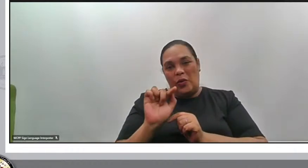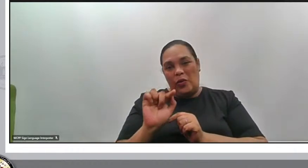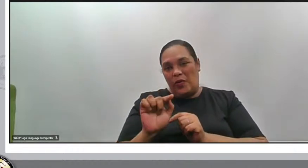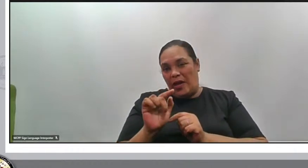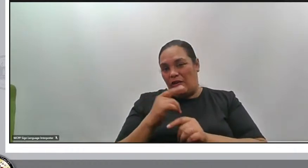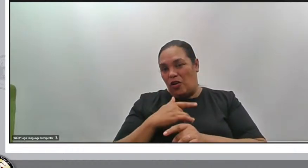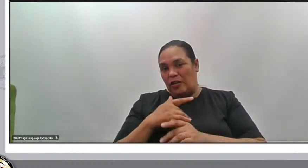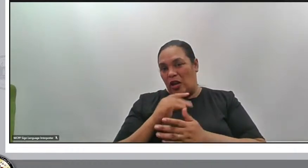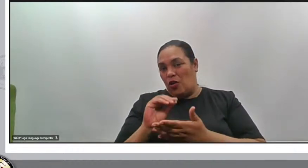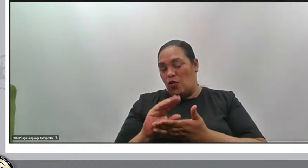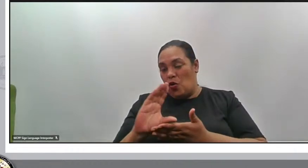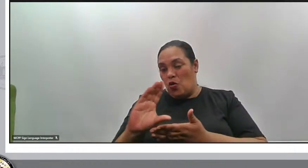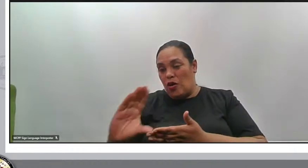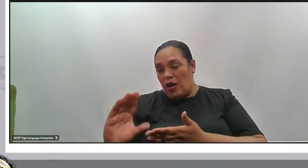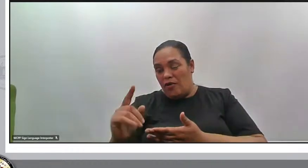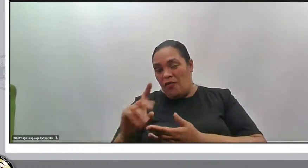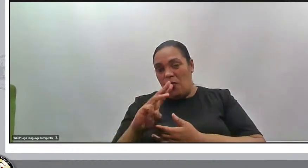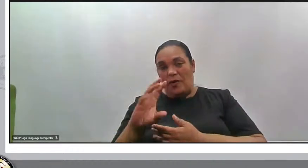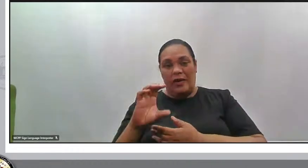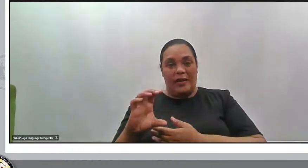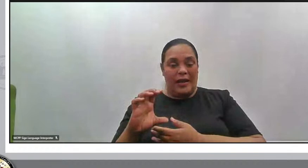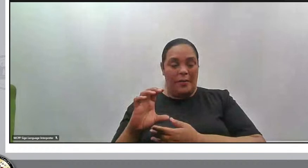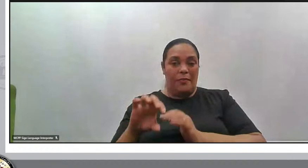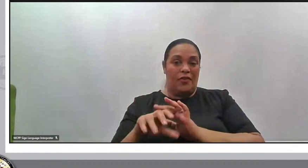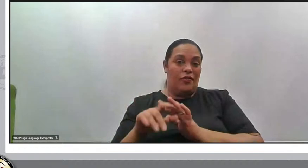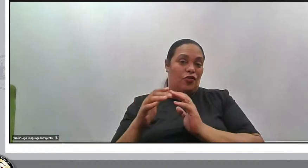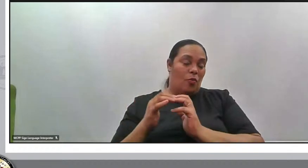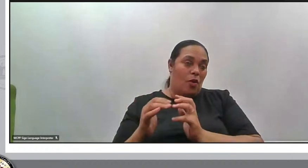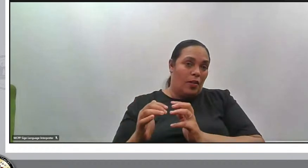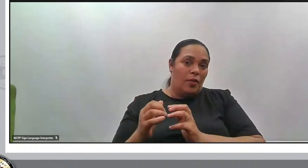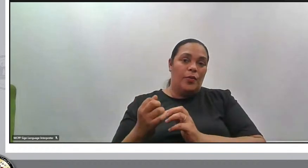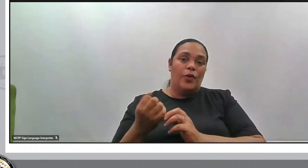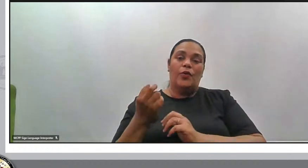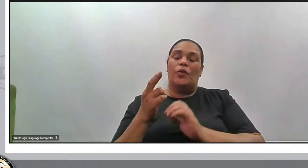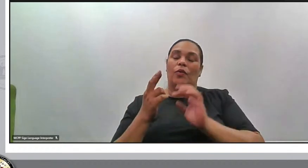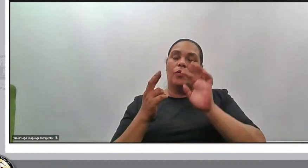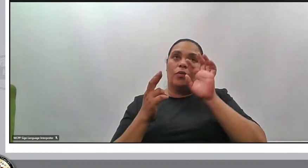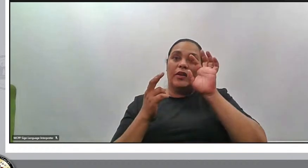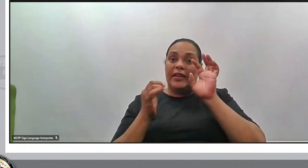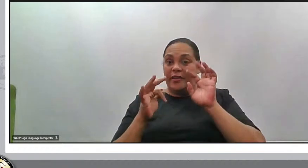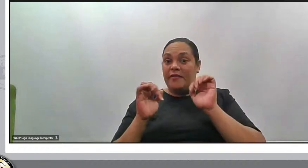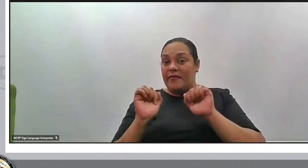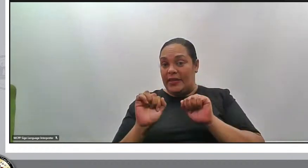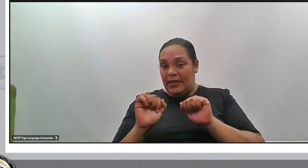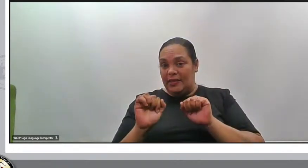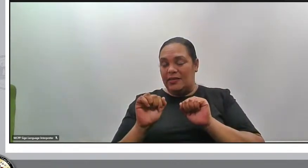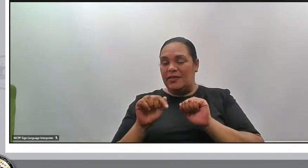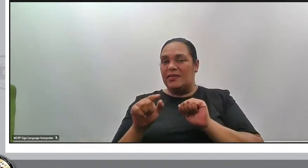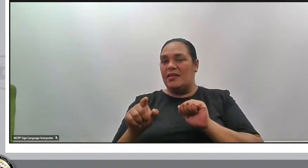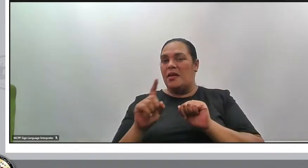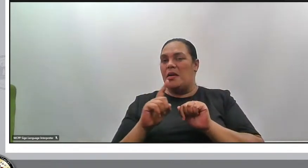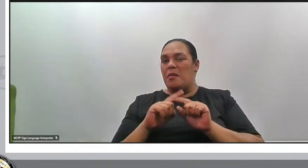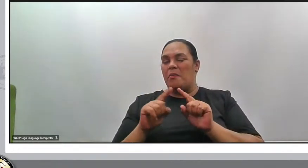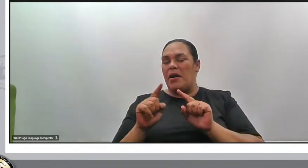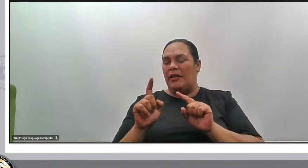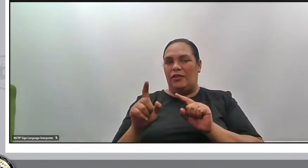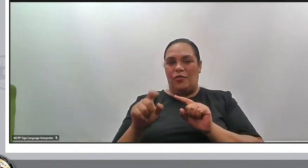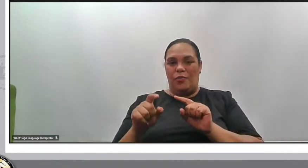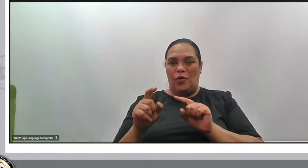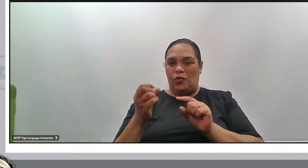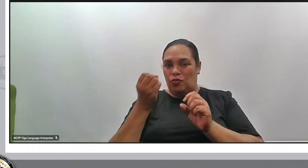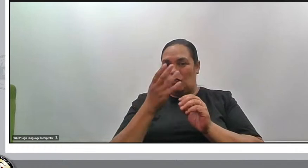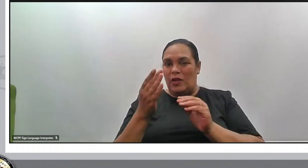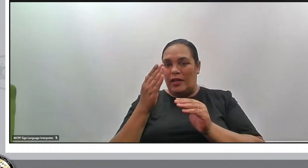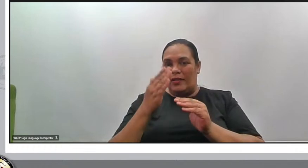considered a donation to the Western Cape Provincial Parliament. And if so, should it not be noted at the end of